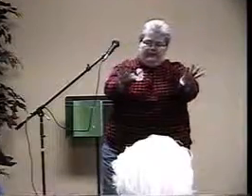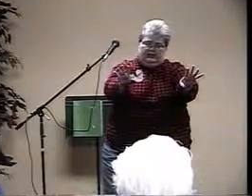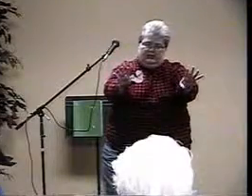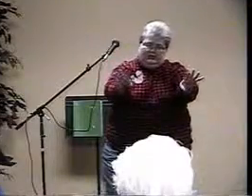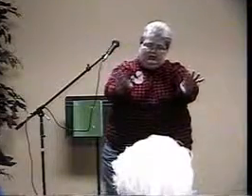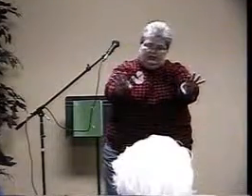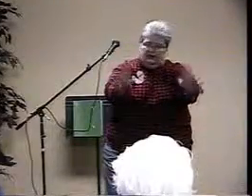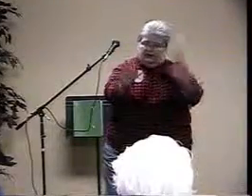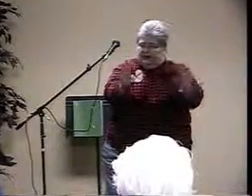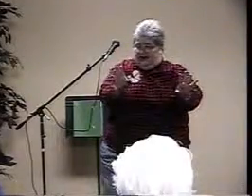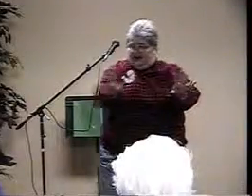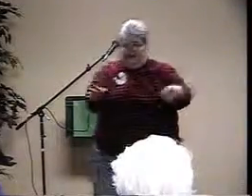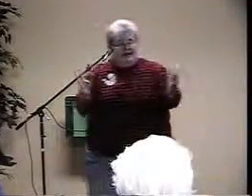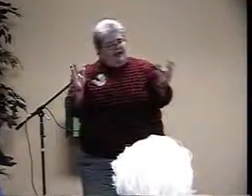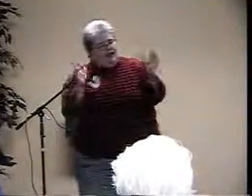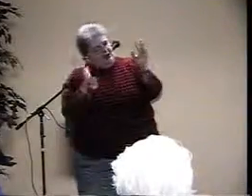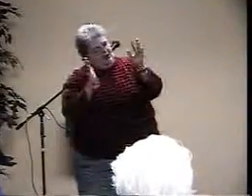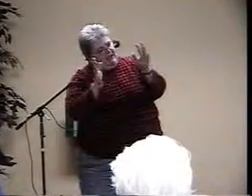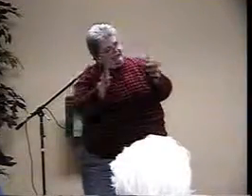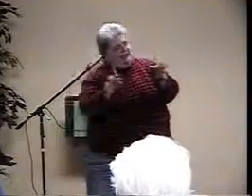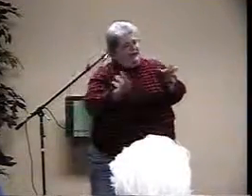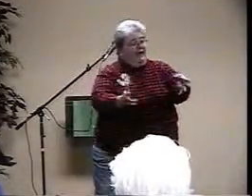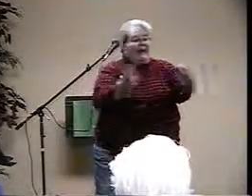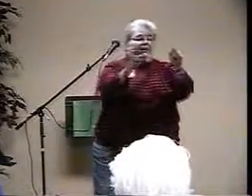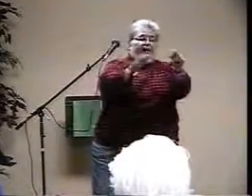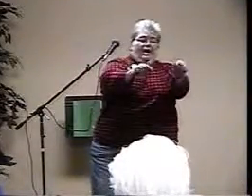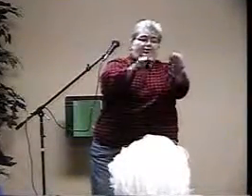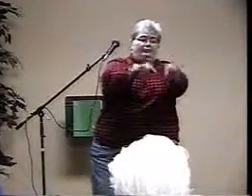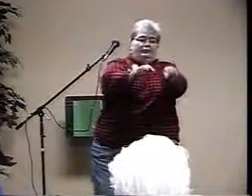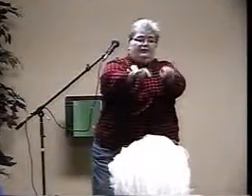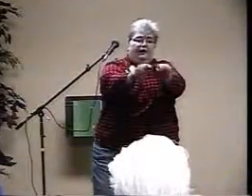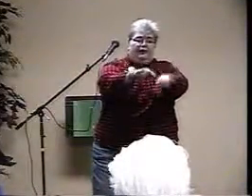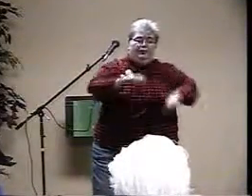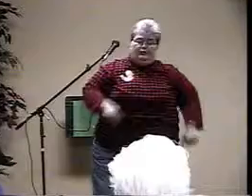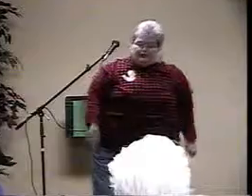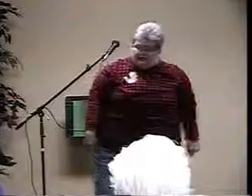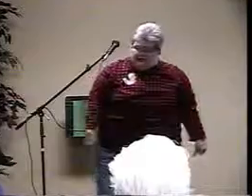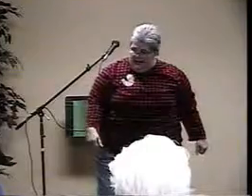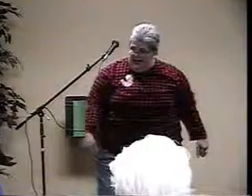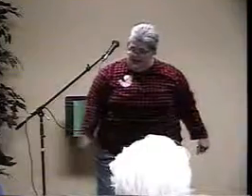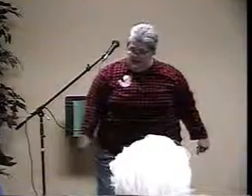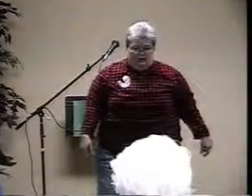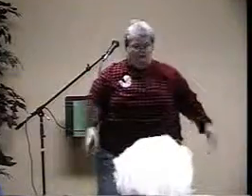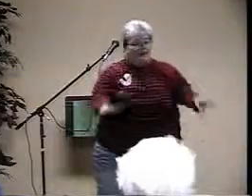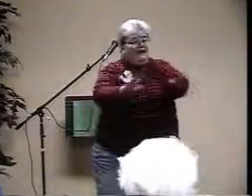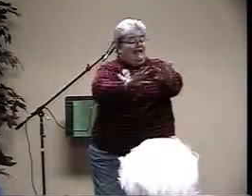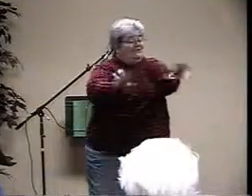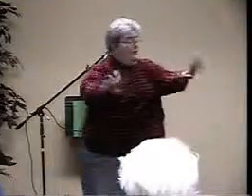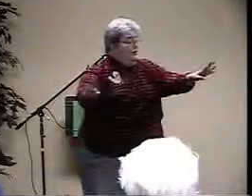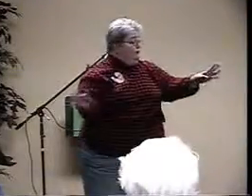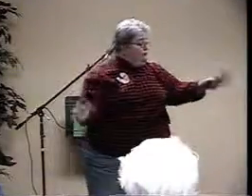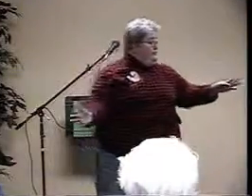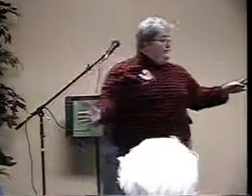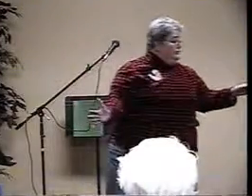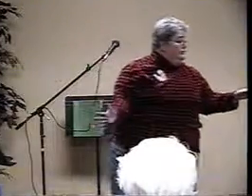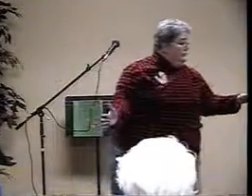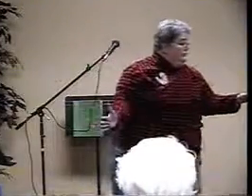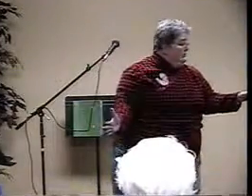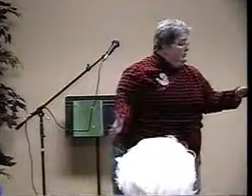back tonight, and I'll come back tonight, and I'll prove I don't owe $10,000, and if I don't prove it to you,